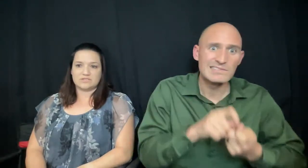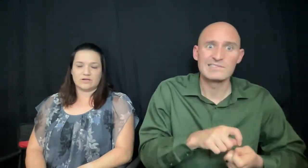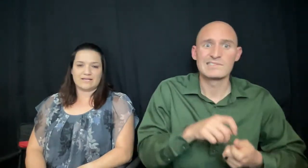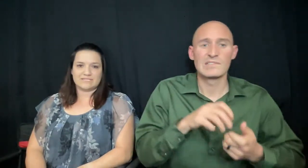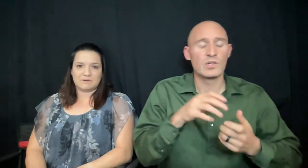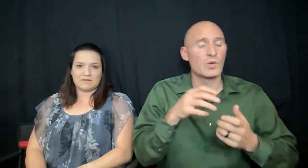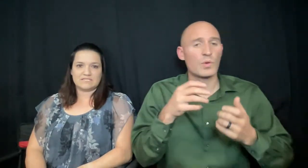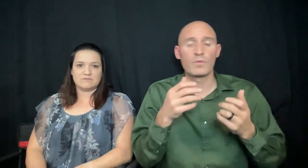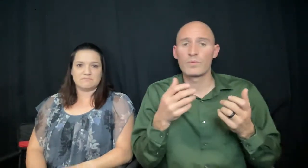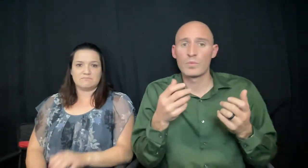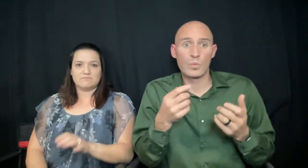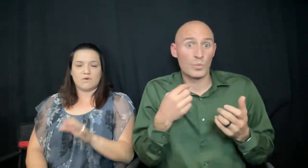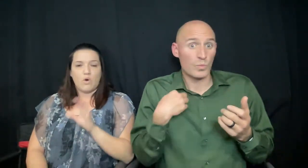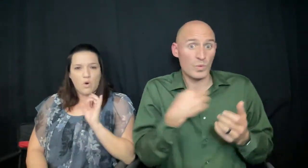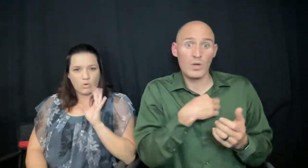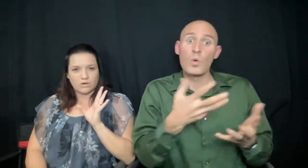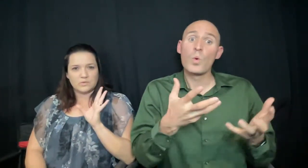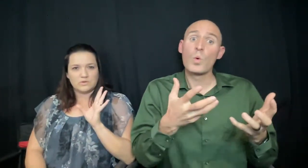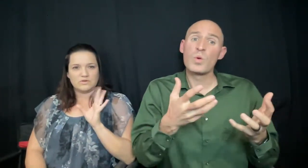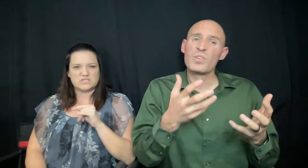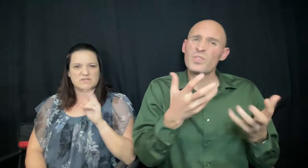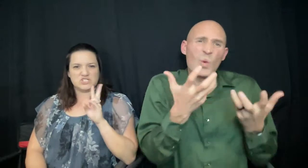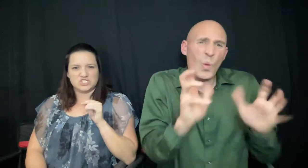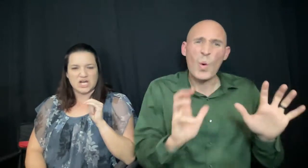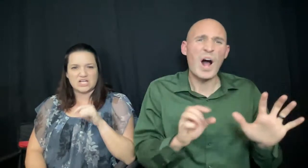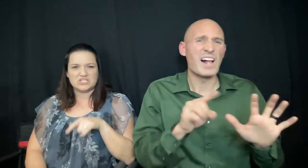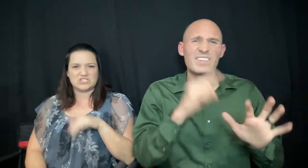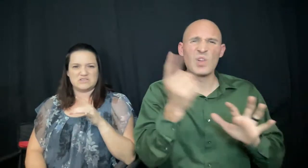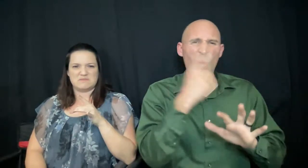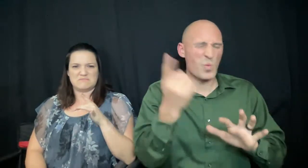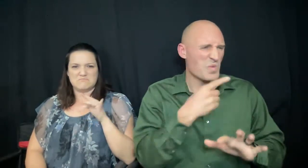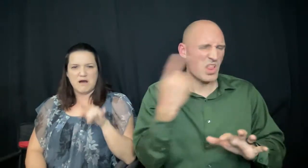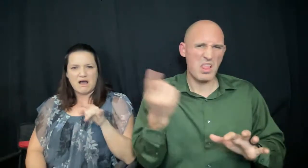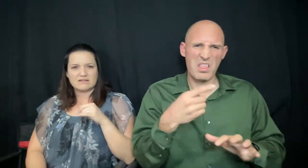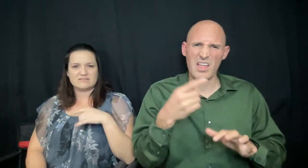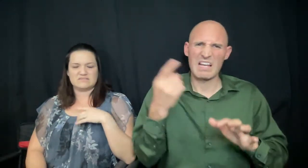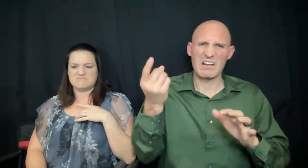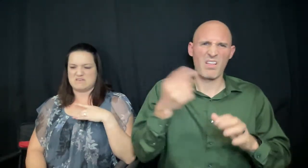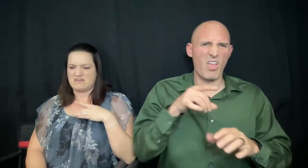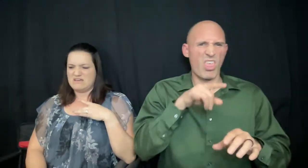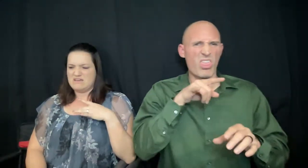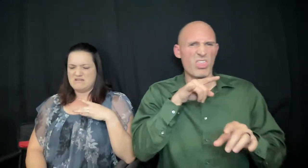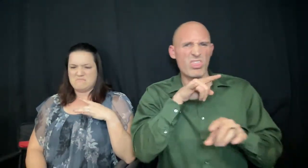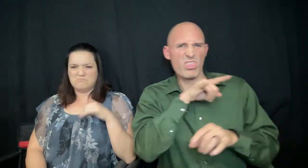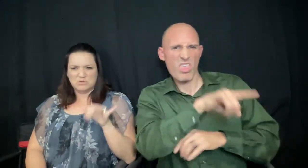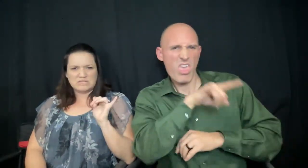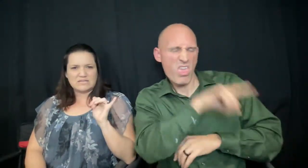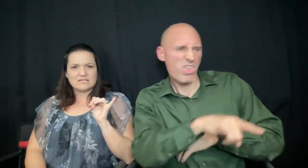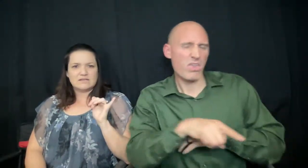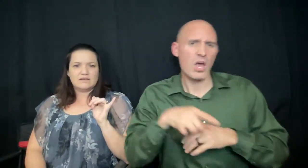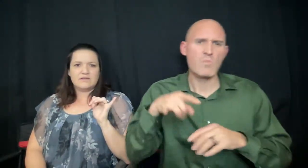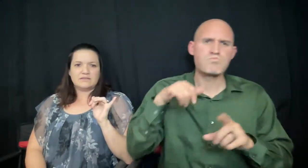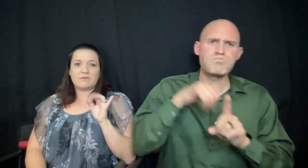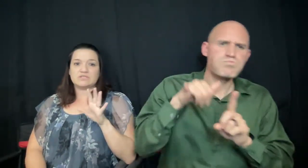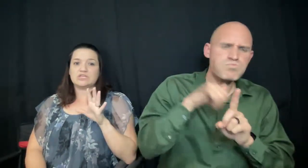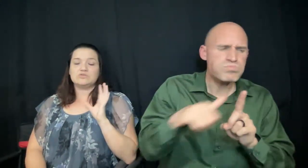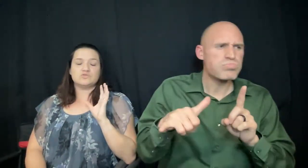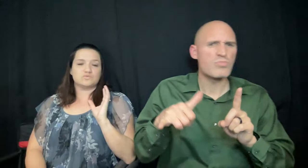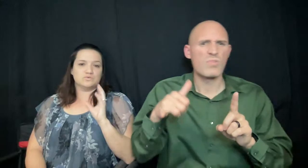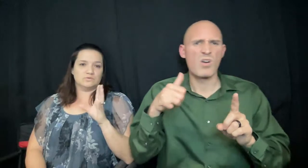learning experience to be horrible, to be judged, to be mocked, to be bullied. That was a huge rule